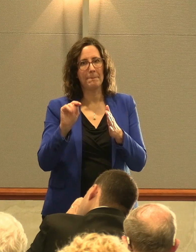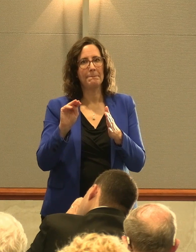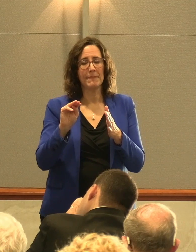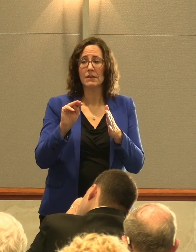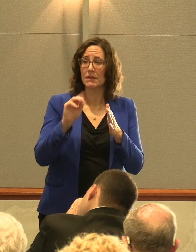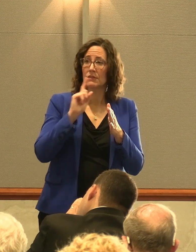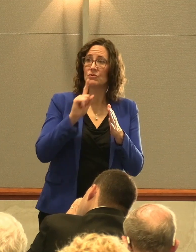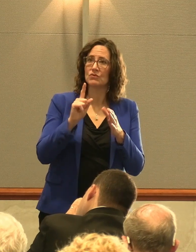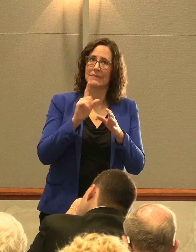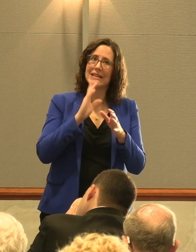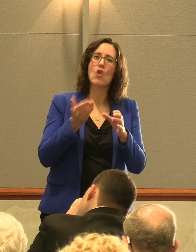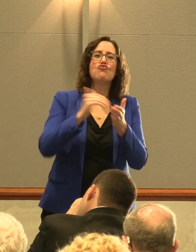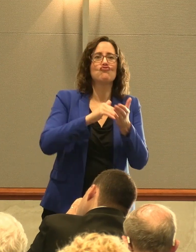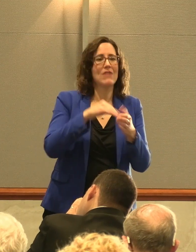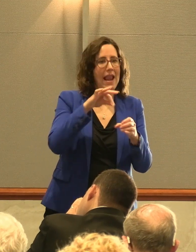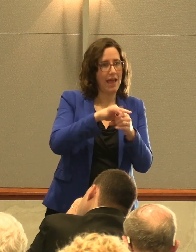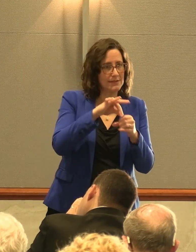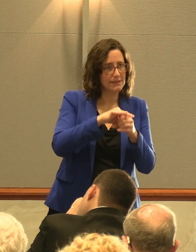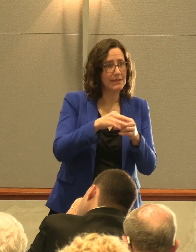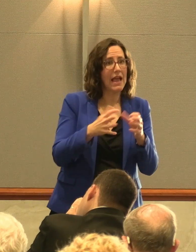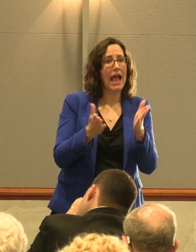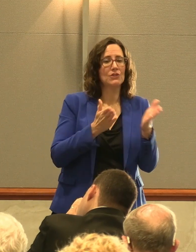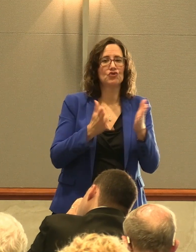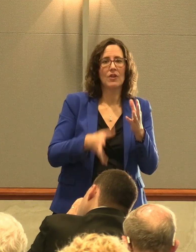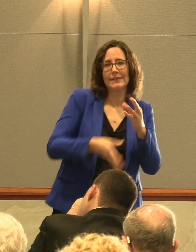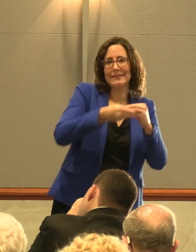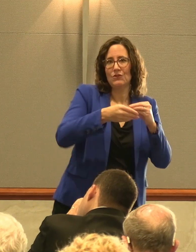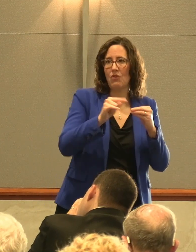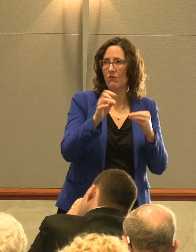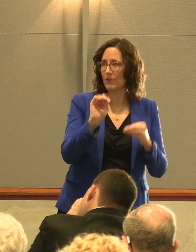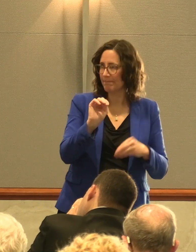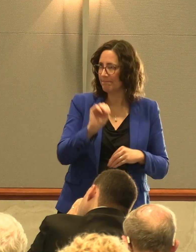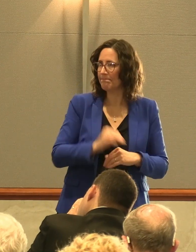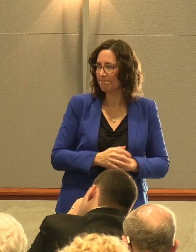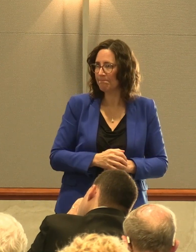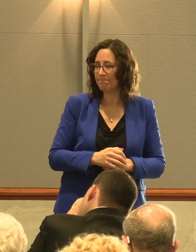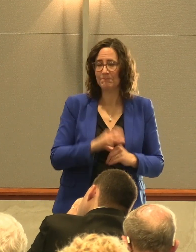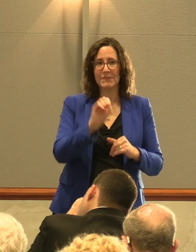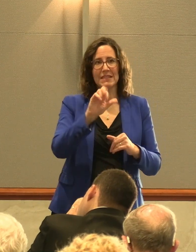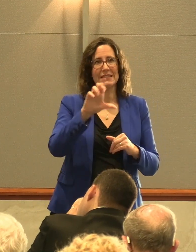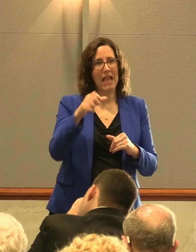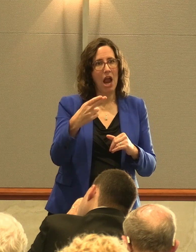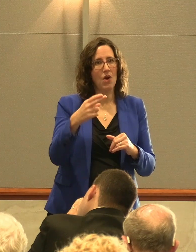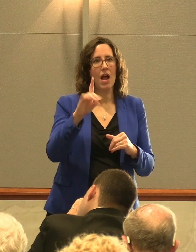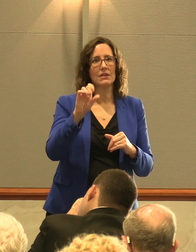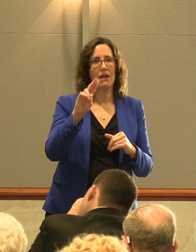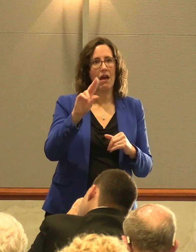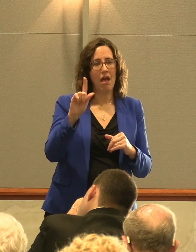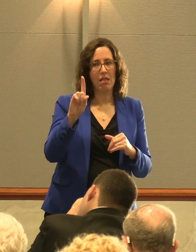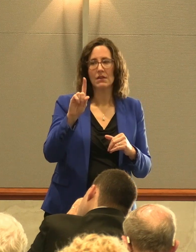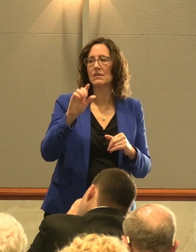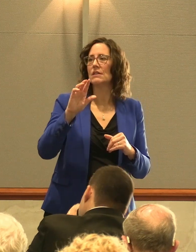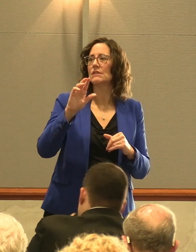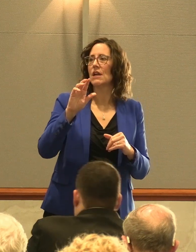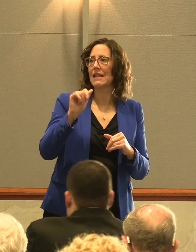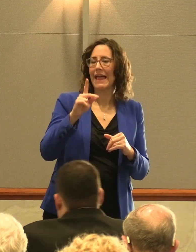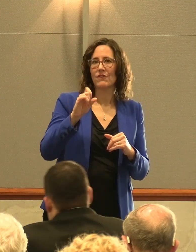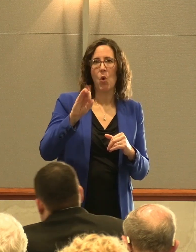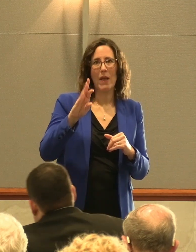be reelected and serve an additional term. Sarah Donna Lefkowitz with